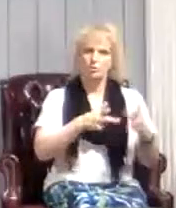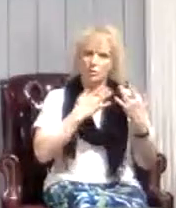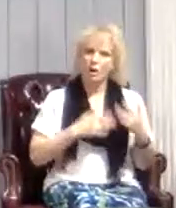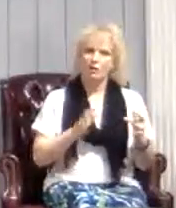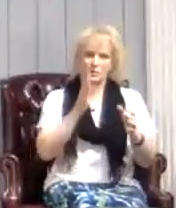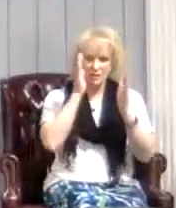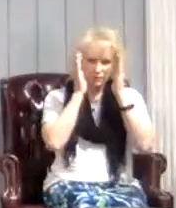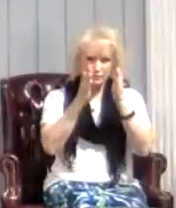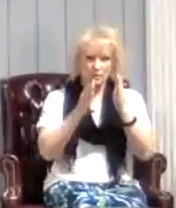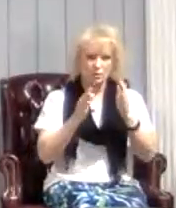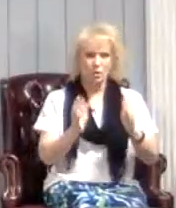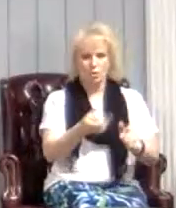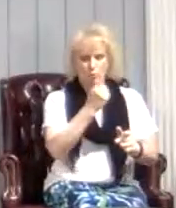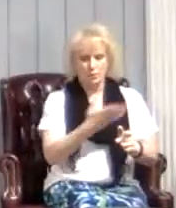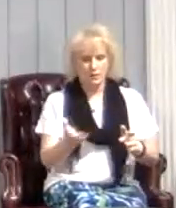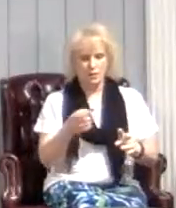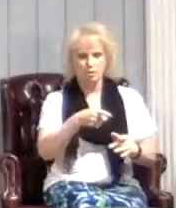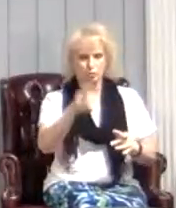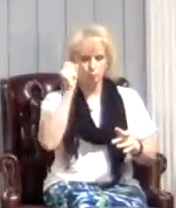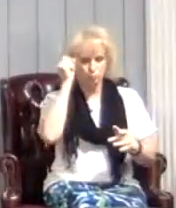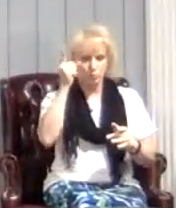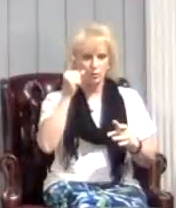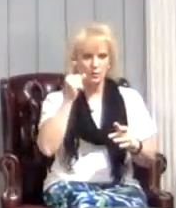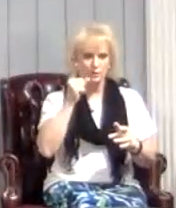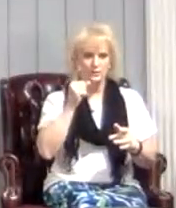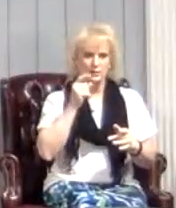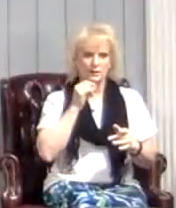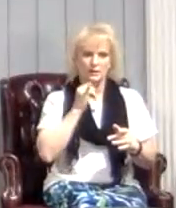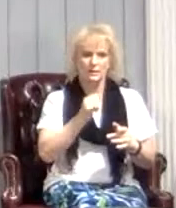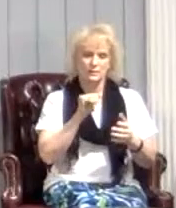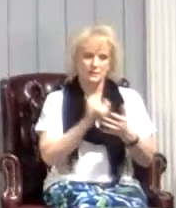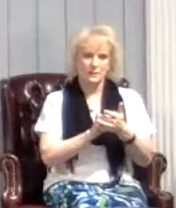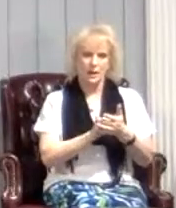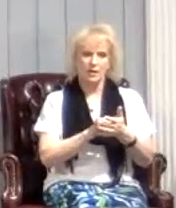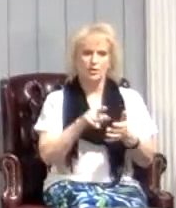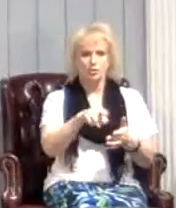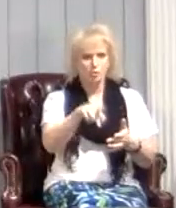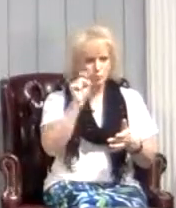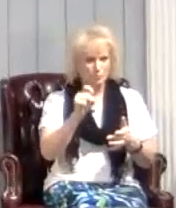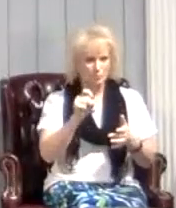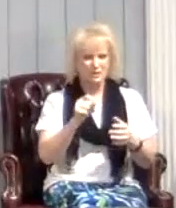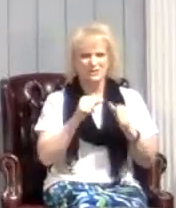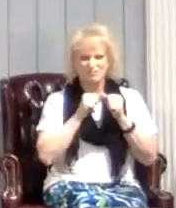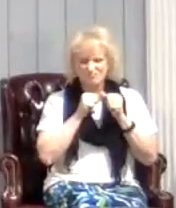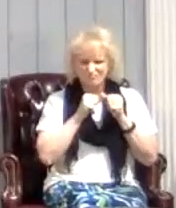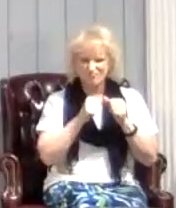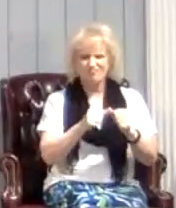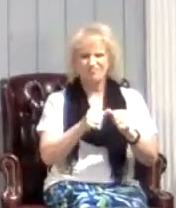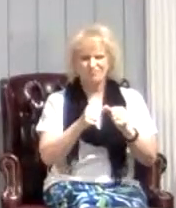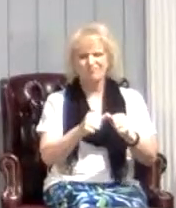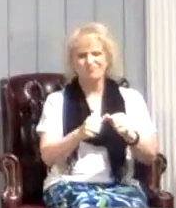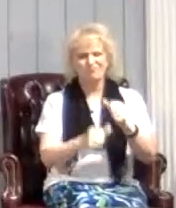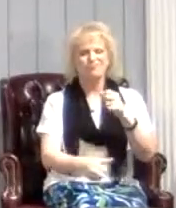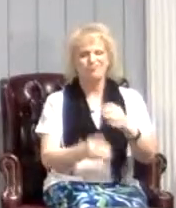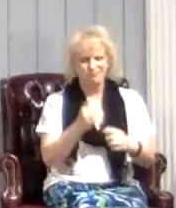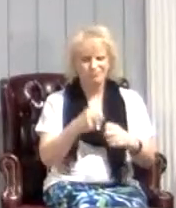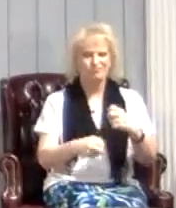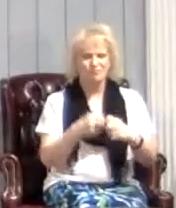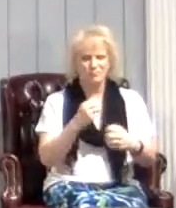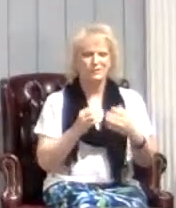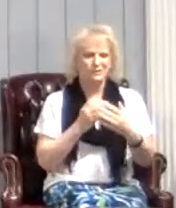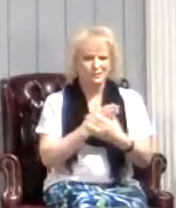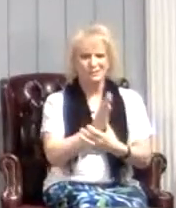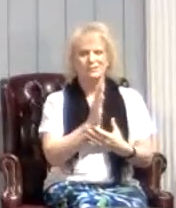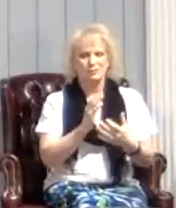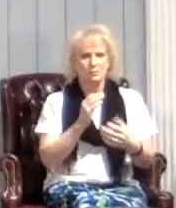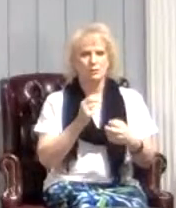one of the things you've got to realize with a fixed heart is that you've got to go through a challenge. You've got to go through difficulty. You've got to